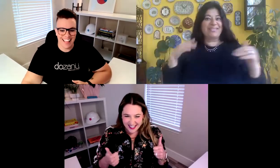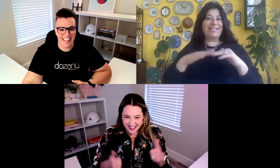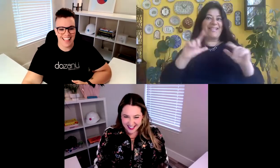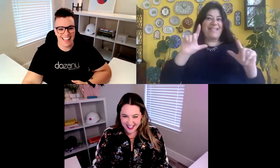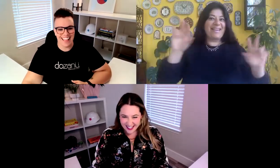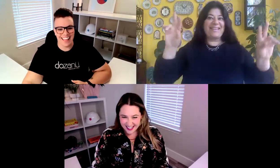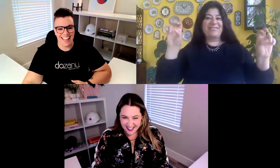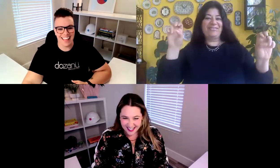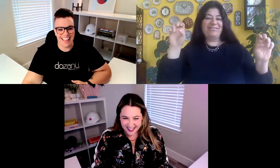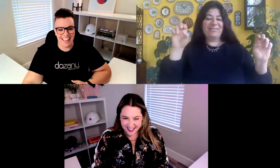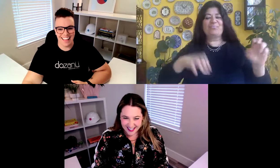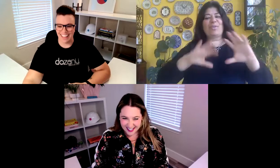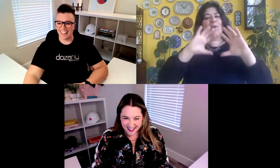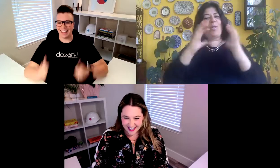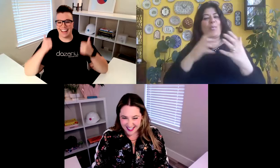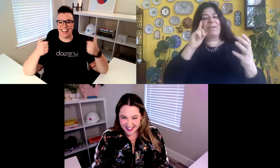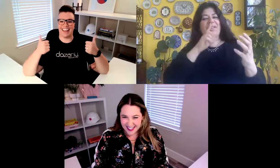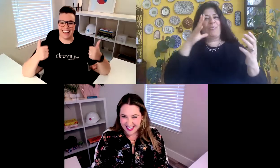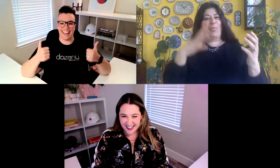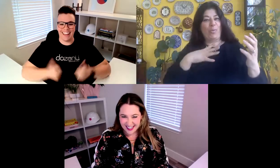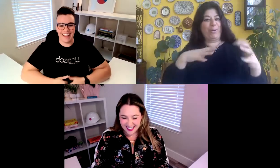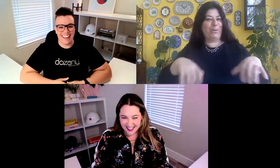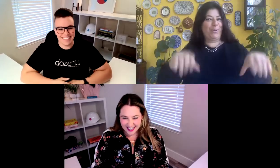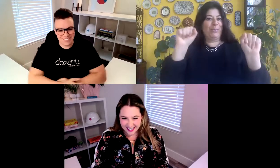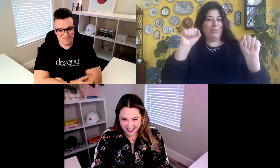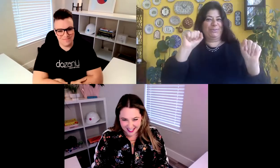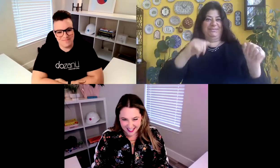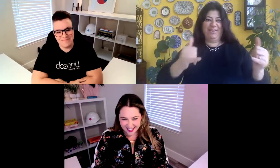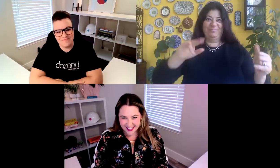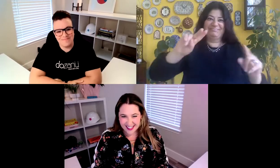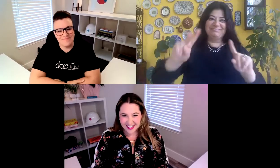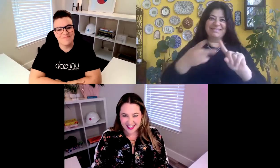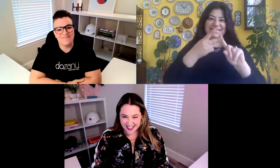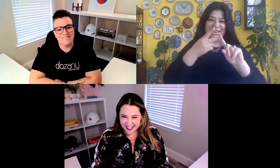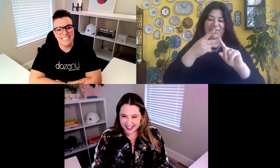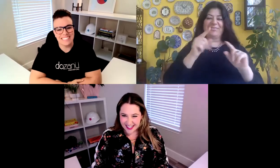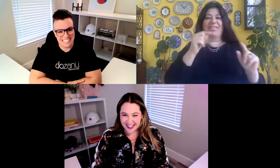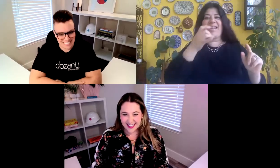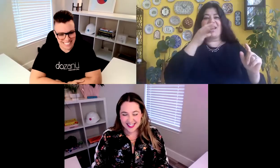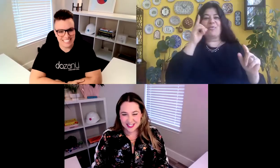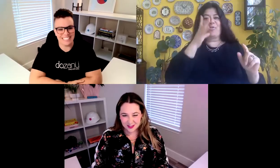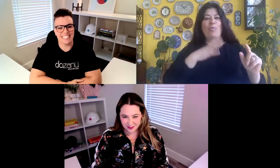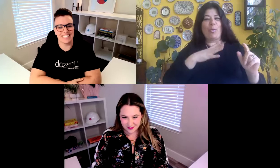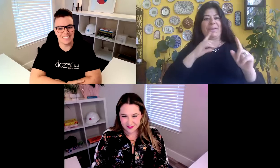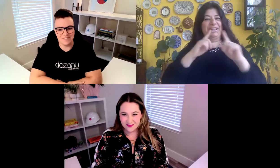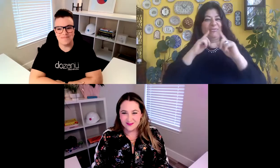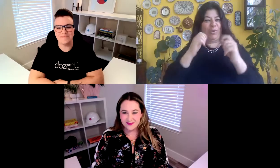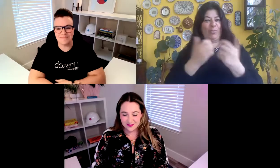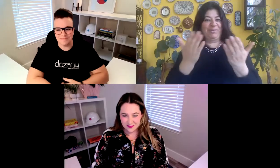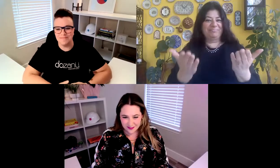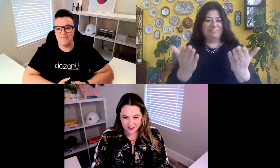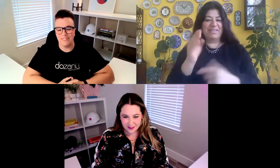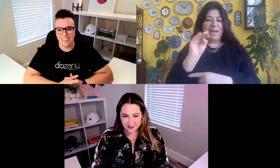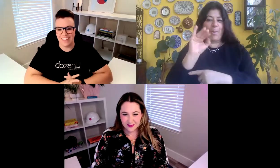Hello, everyone. We are going live. We are here with Global Deaf Women hosting our